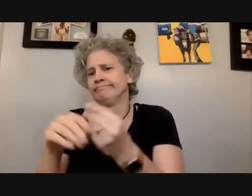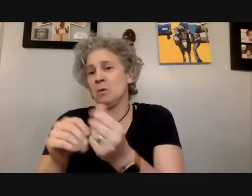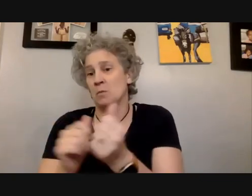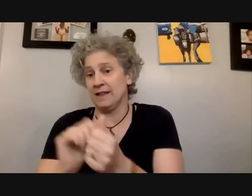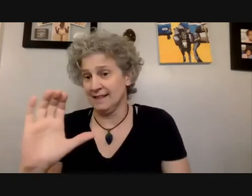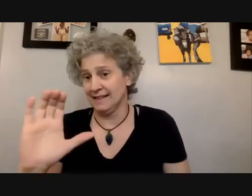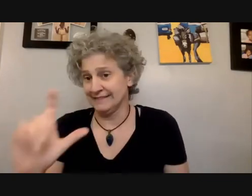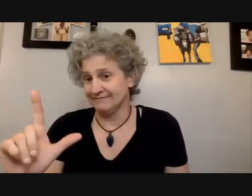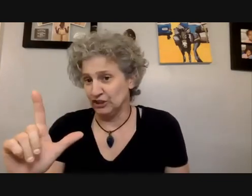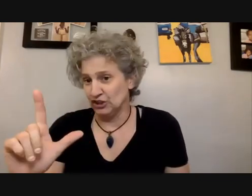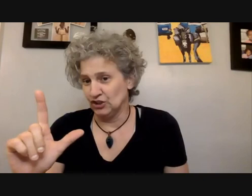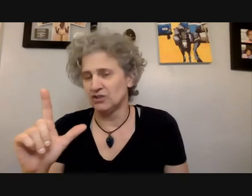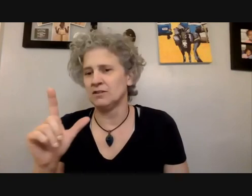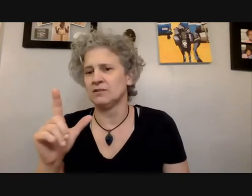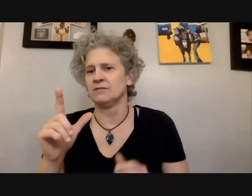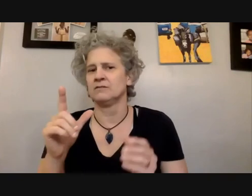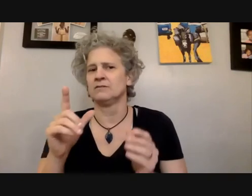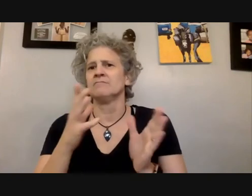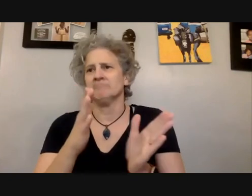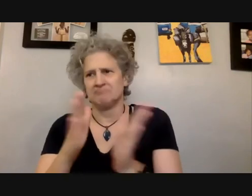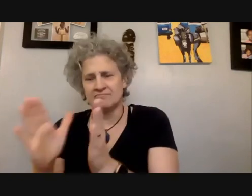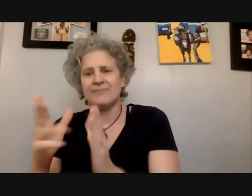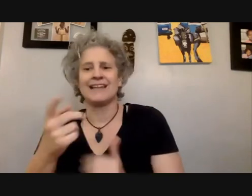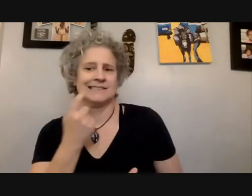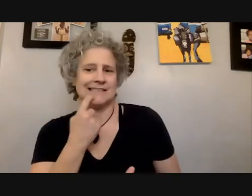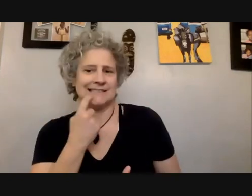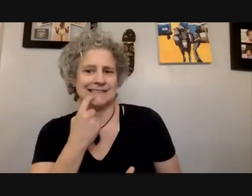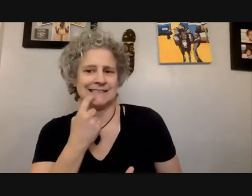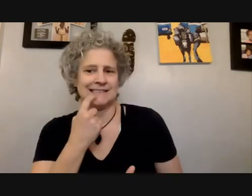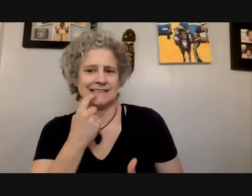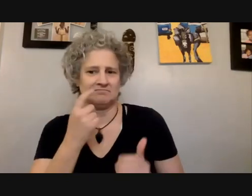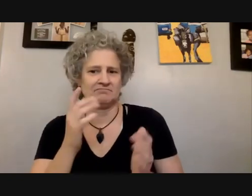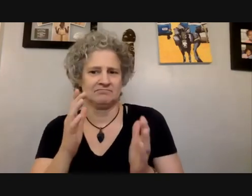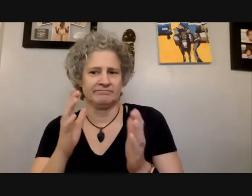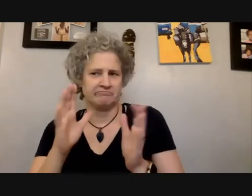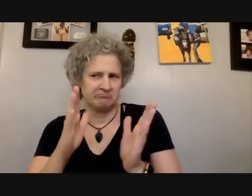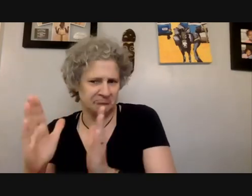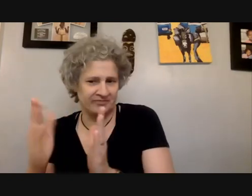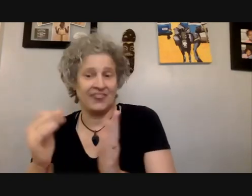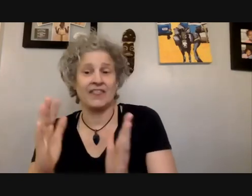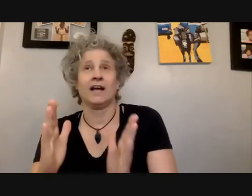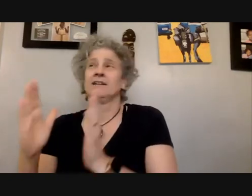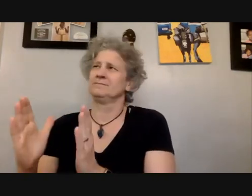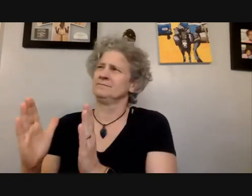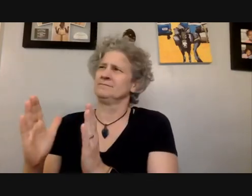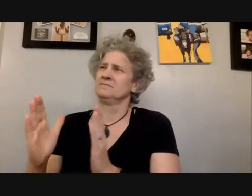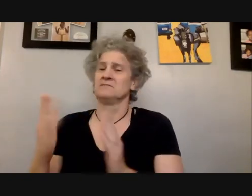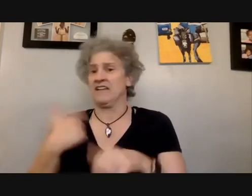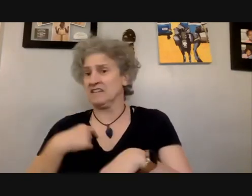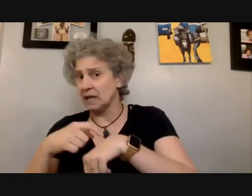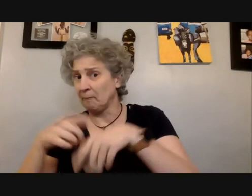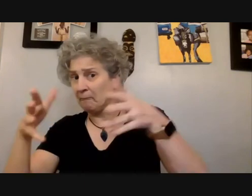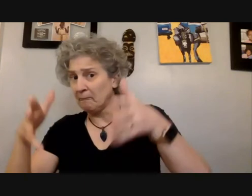Tonight's purpose is to give you some of the basics. We're also going to introduce you to how to utilize classifiers.